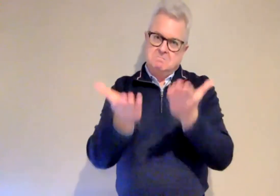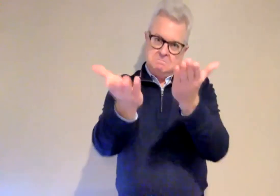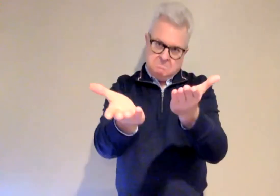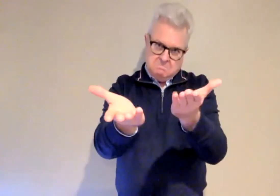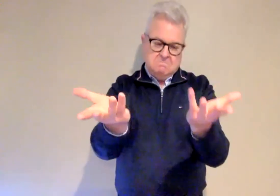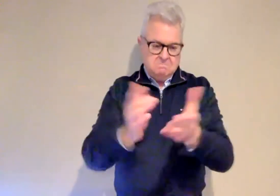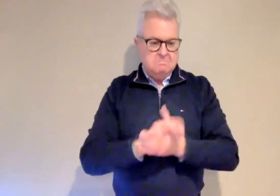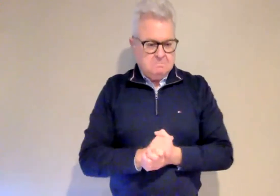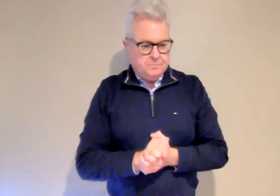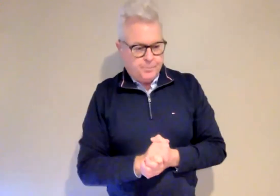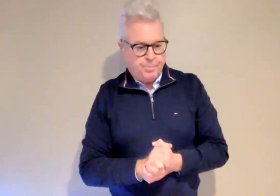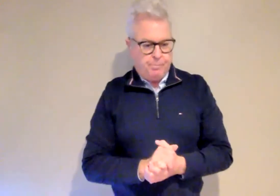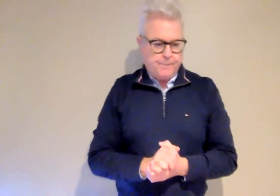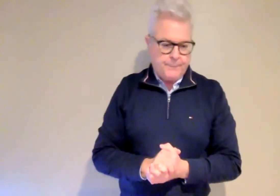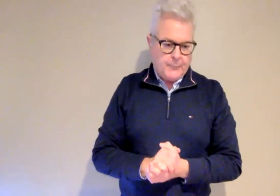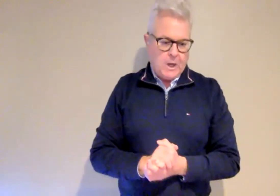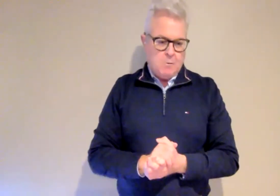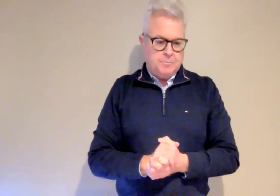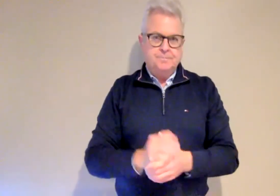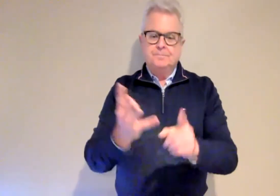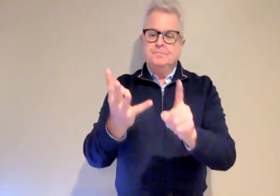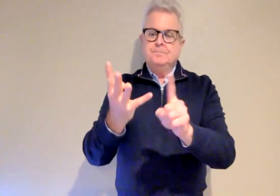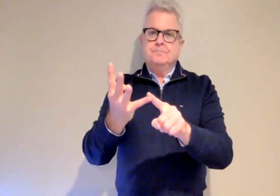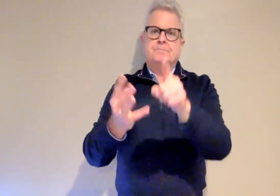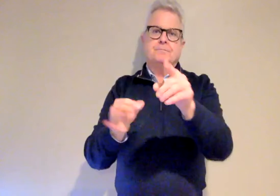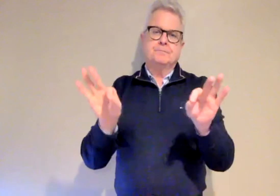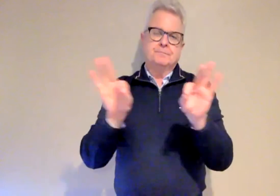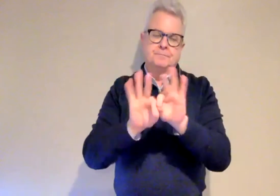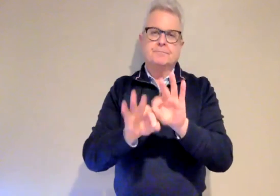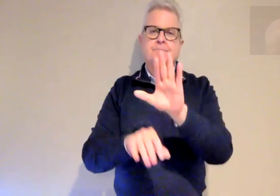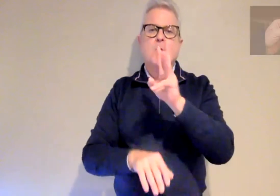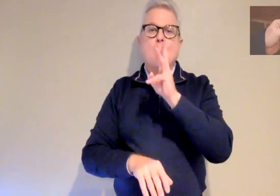storm subsides, and then you can go to your own separate rooms. Again, that is just a suggestion.